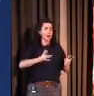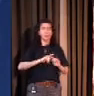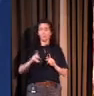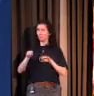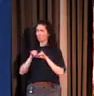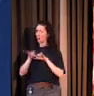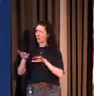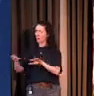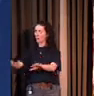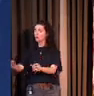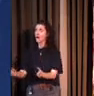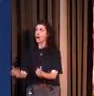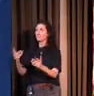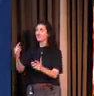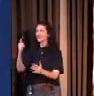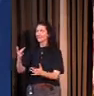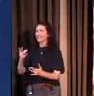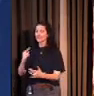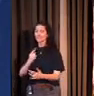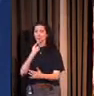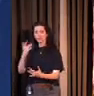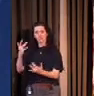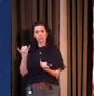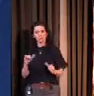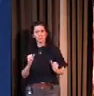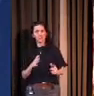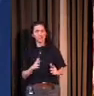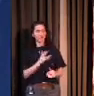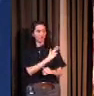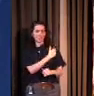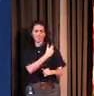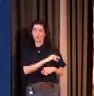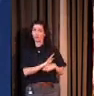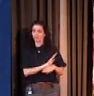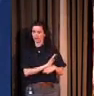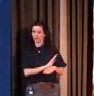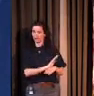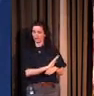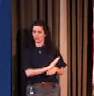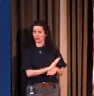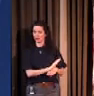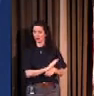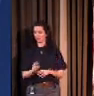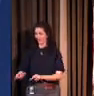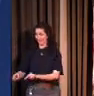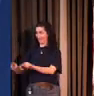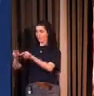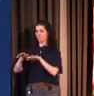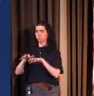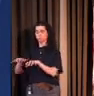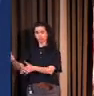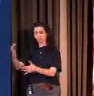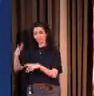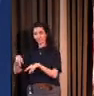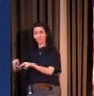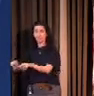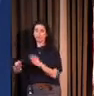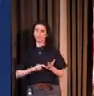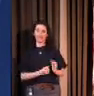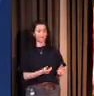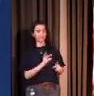that's why the hospitals are still very busy, because you add those numbers up, they still end up being very large